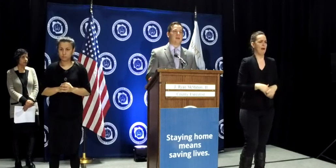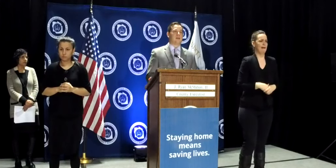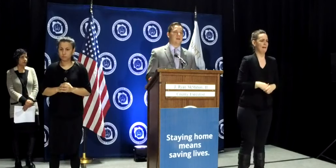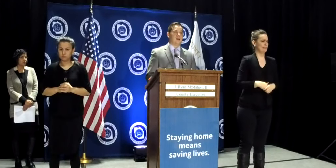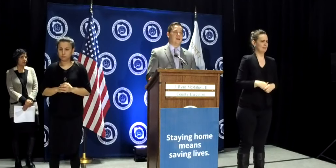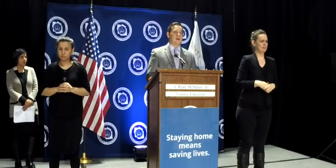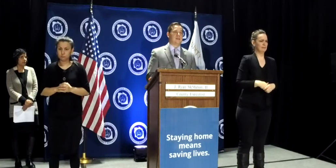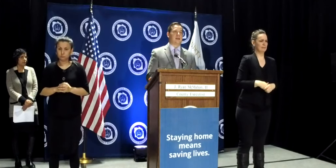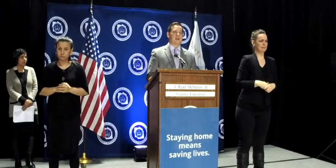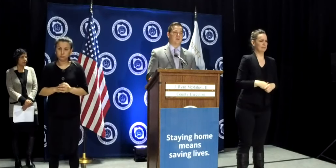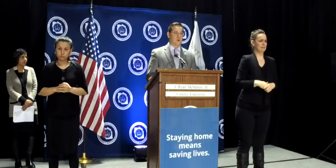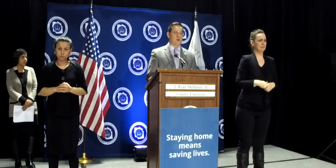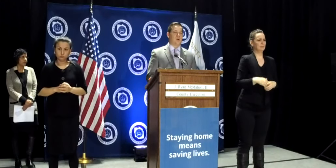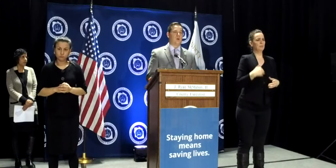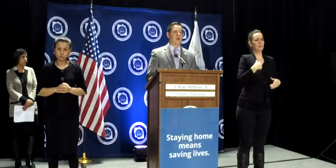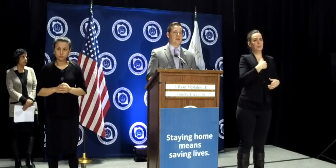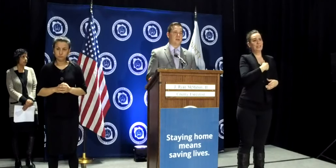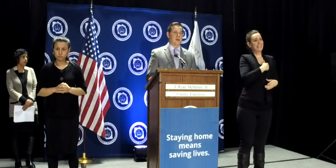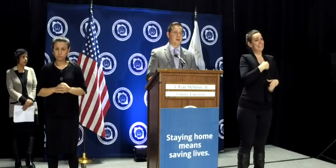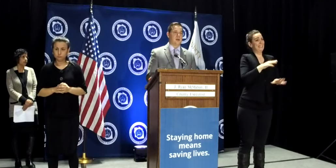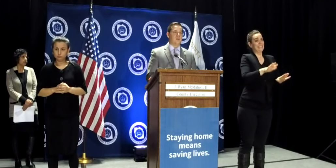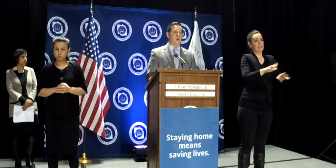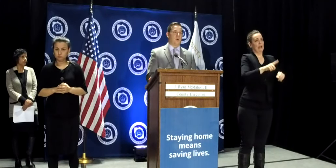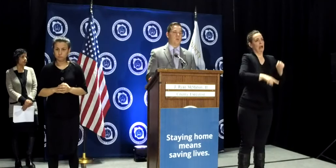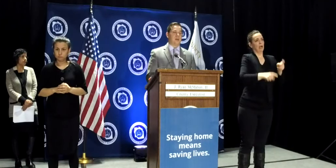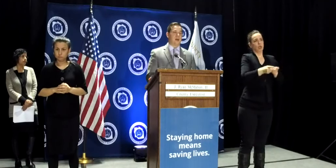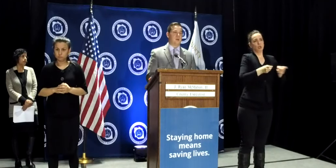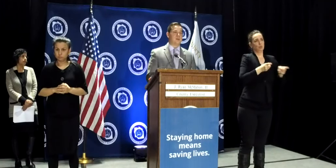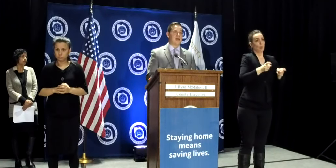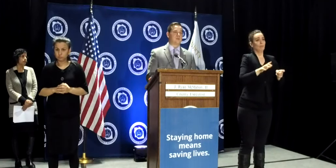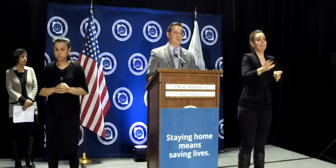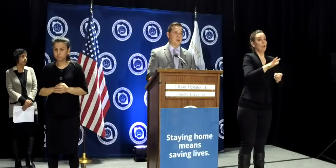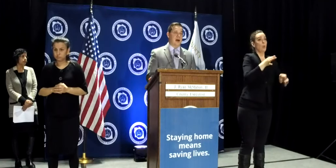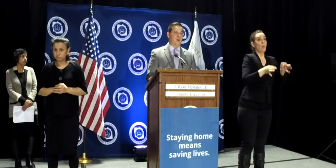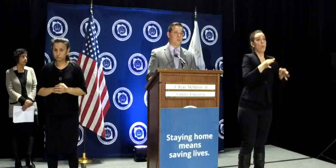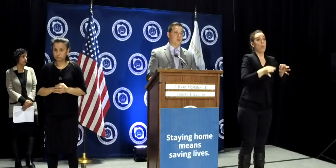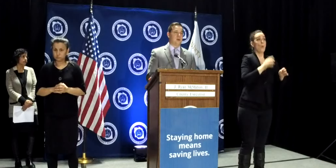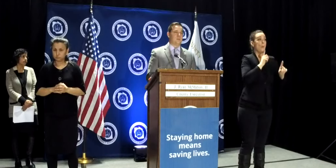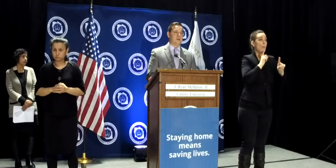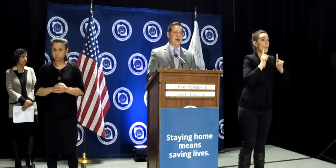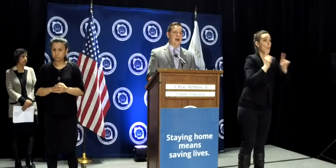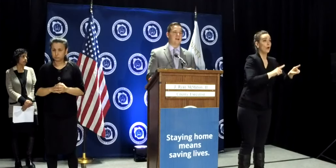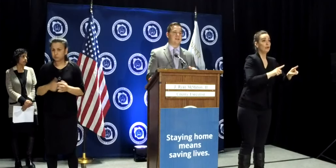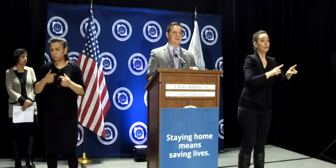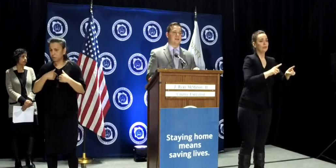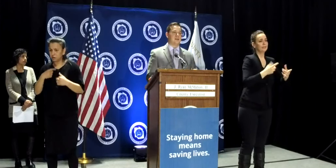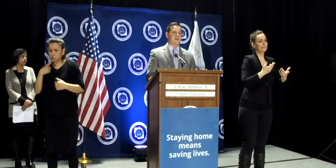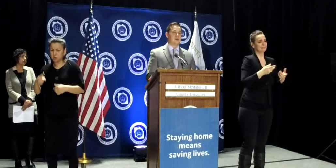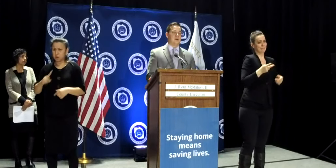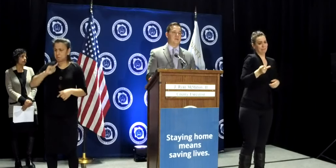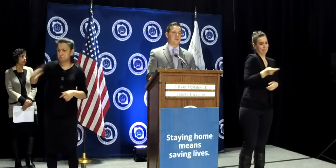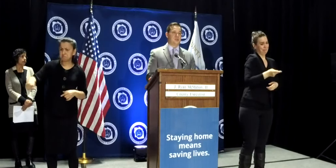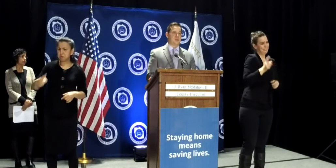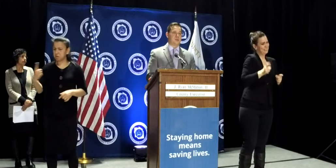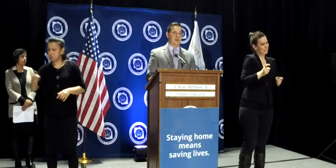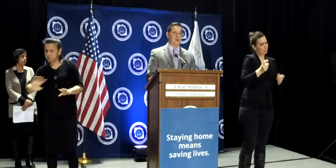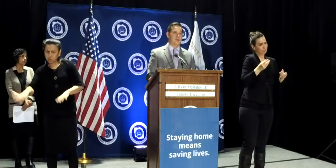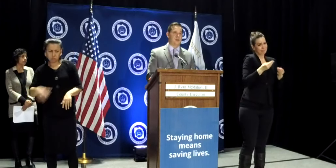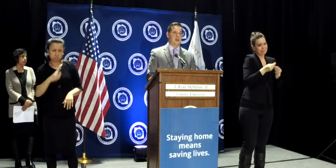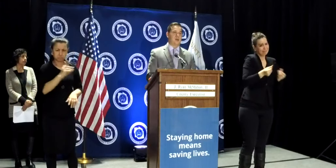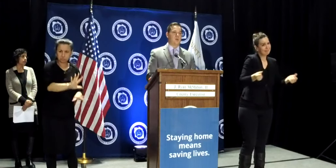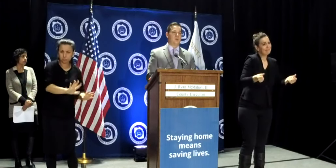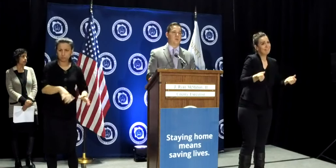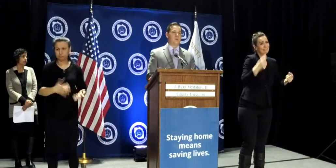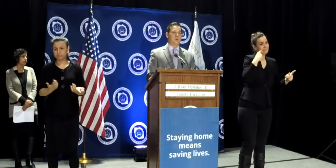we can executive order or regulate, but what we can do is ask for your help. Be cognizant of your children's